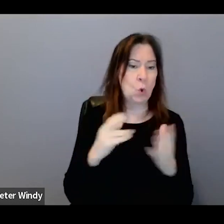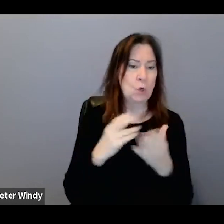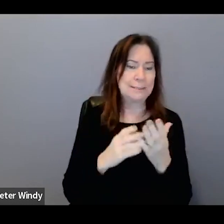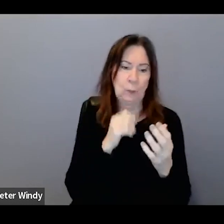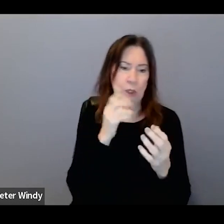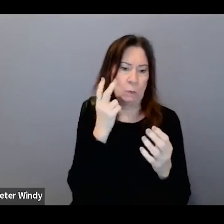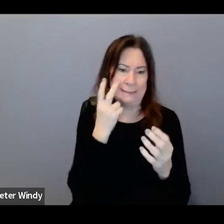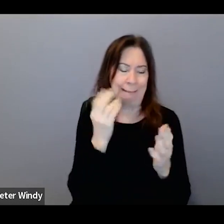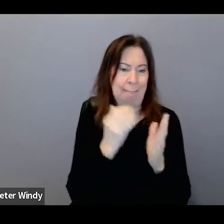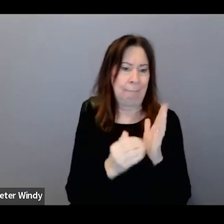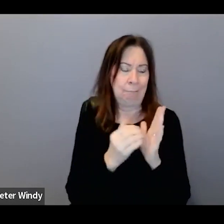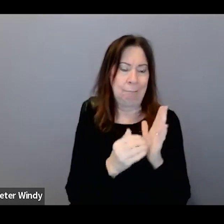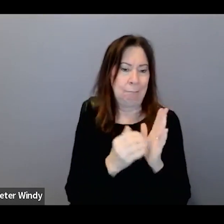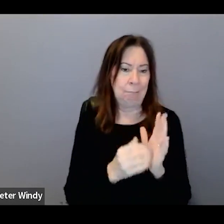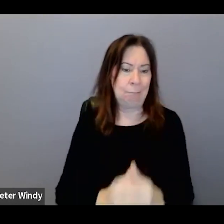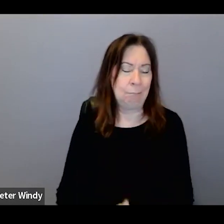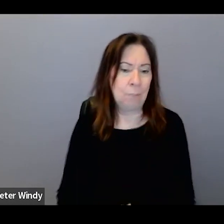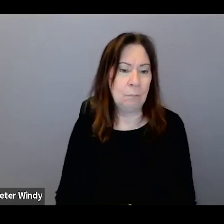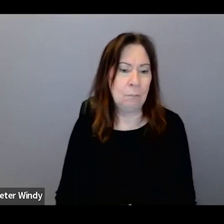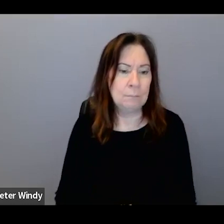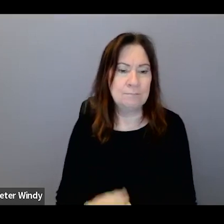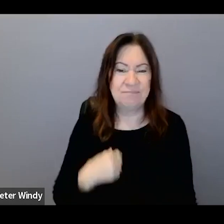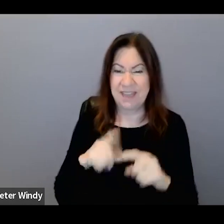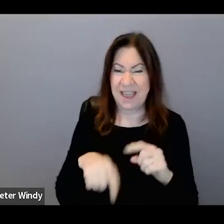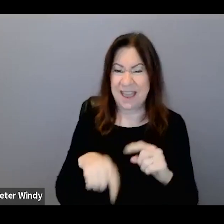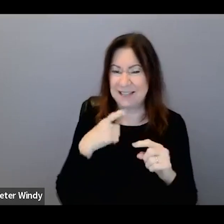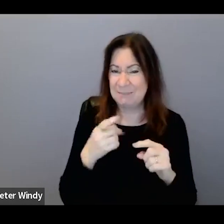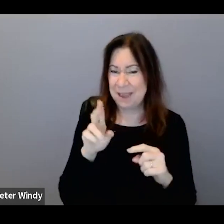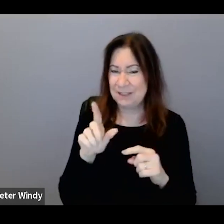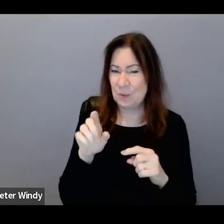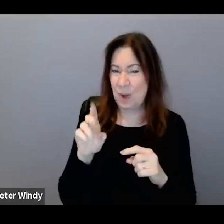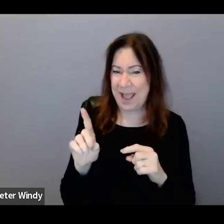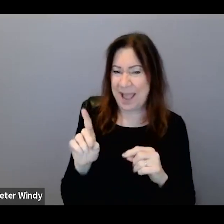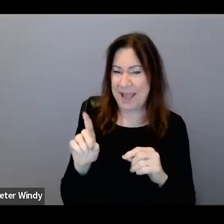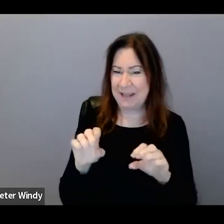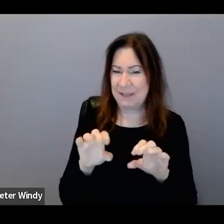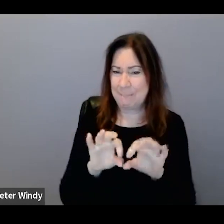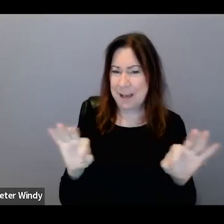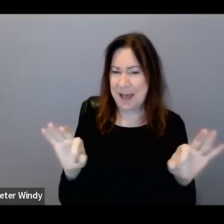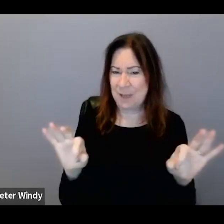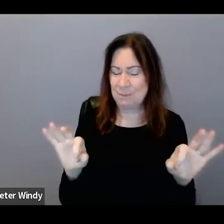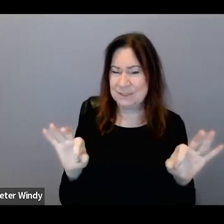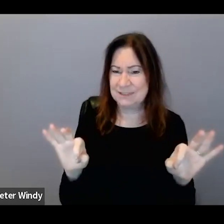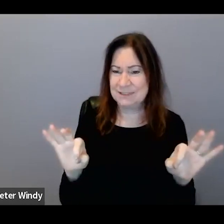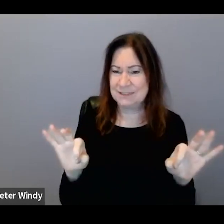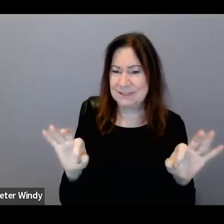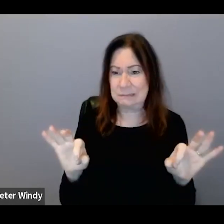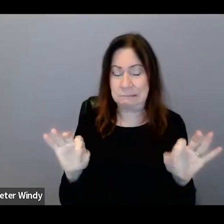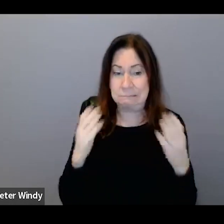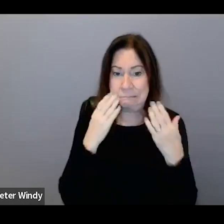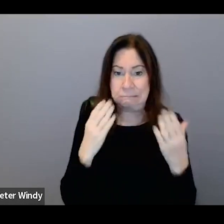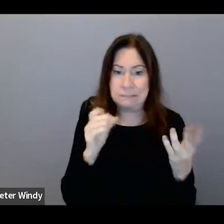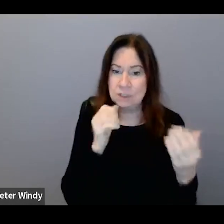see much of? I can't speak to the lead pipes. I mean, and I don't know, I don't